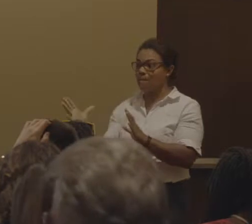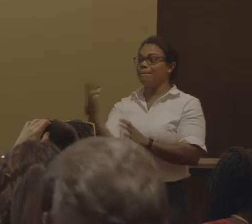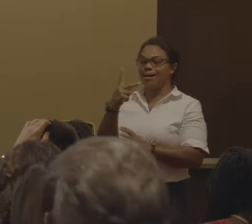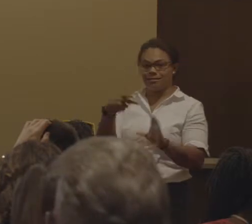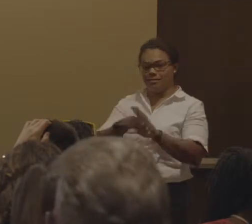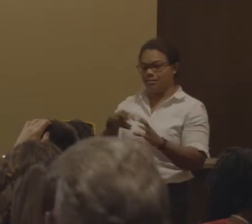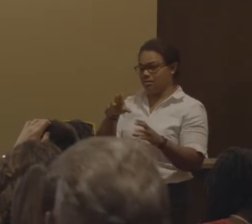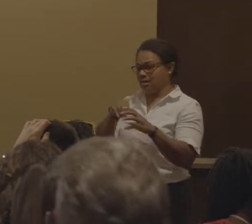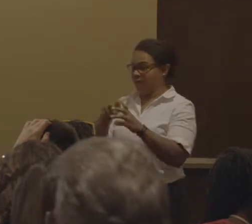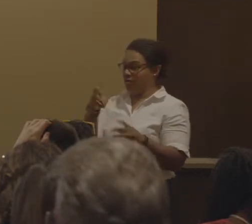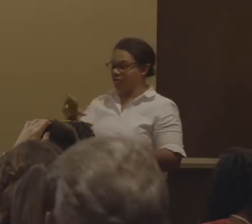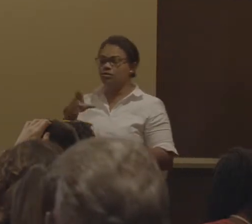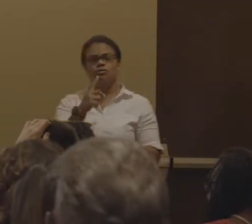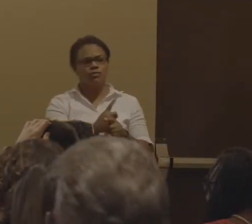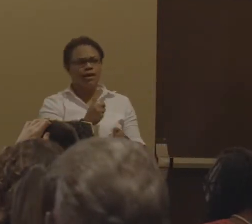because my mother